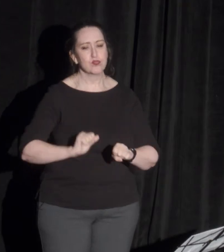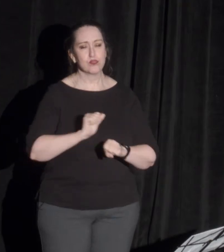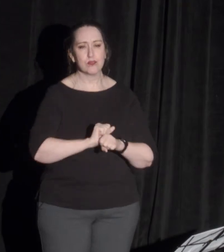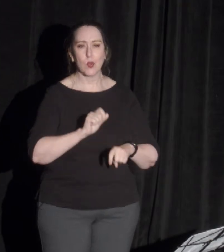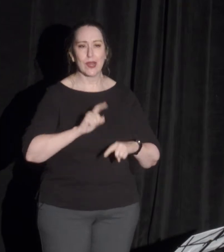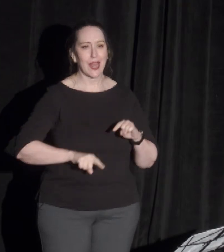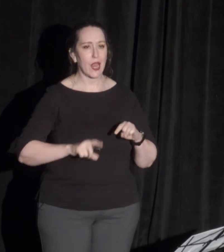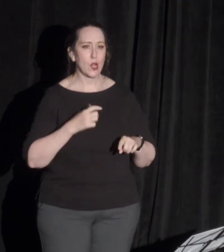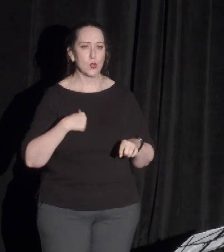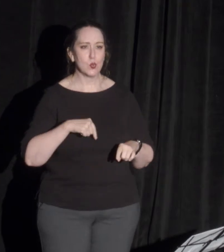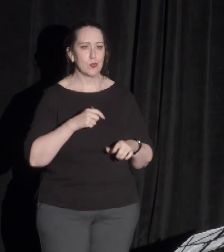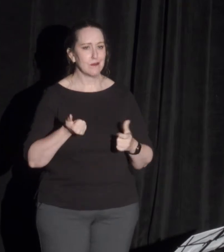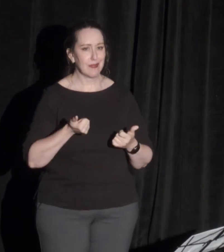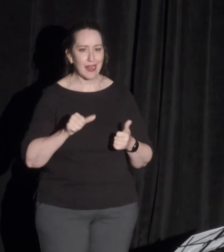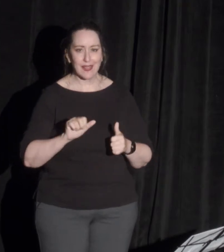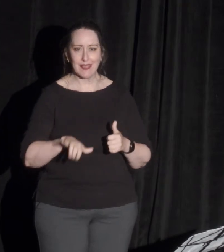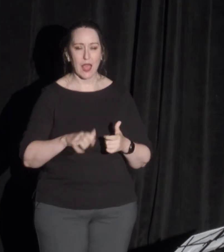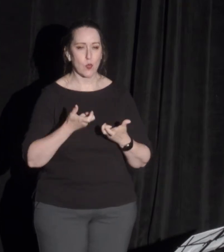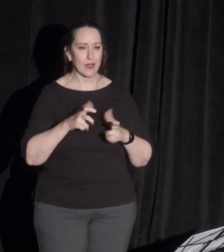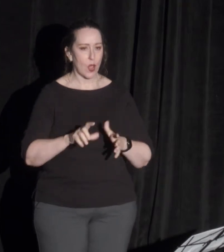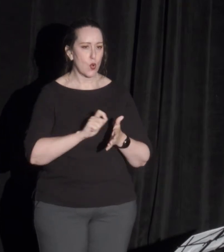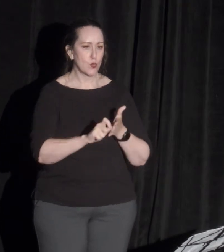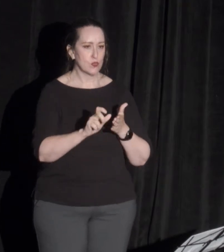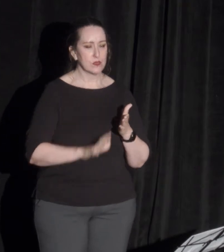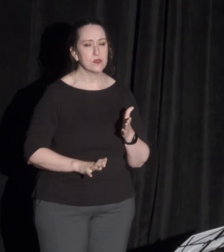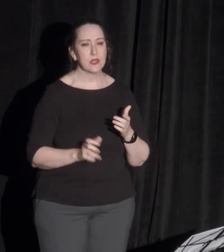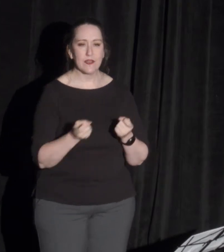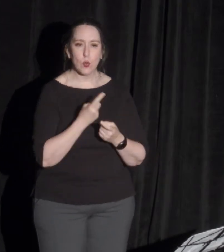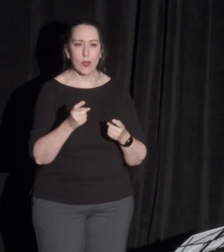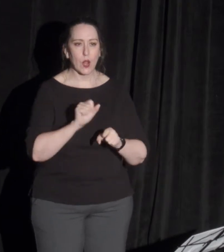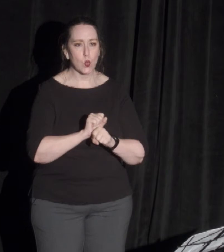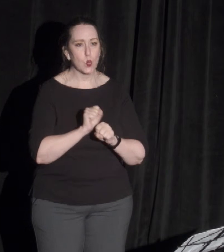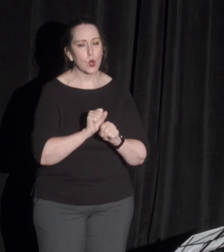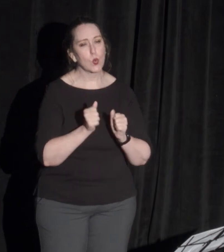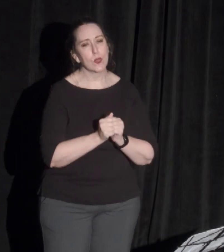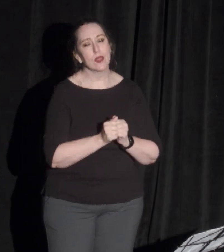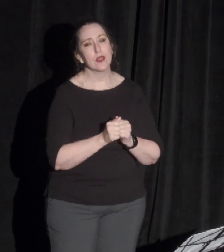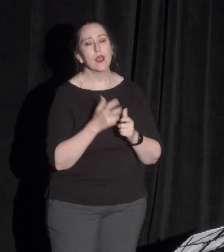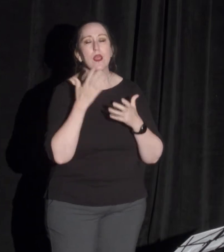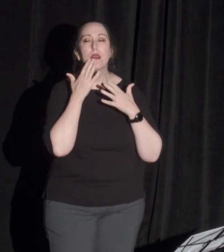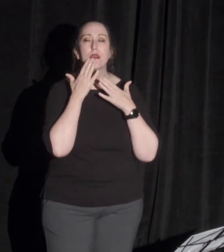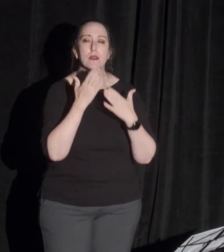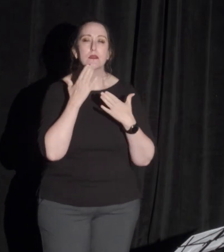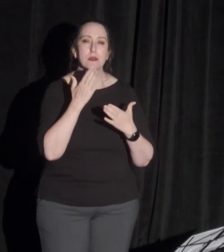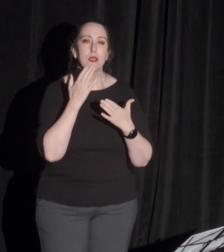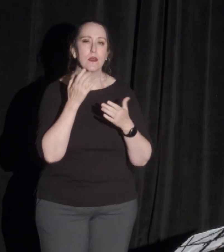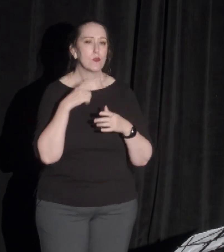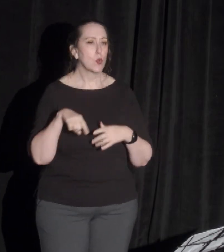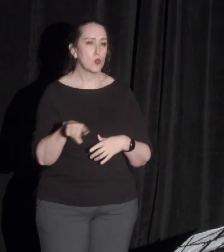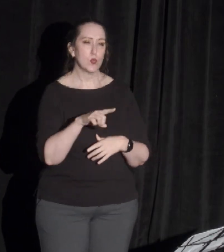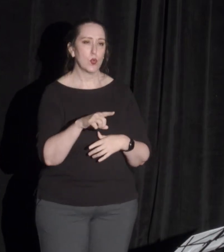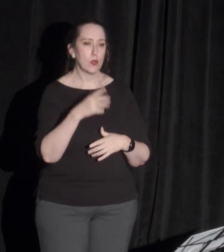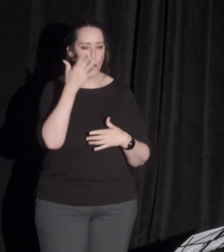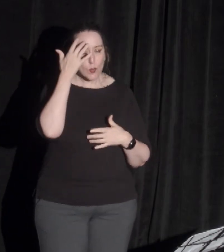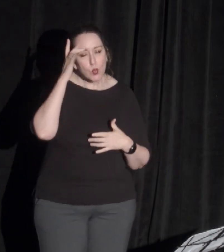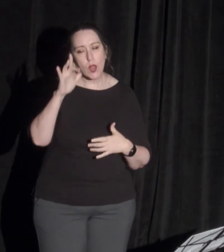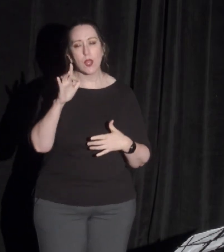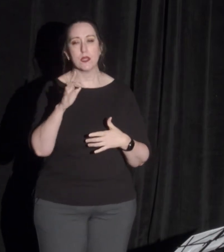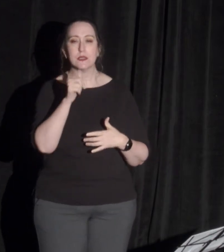any of it without the writers. To everyone I work with, I'm so, so grateful for you, your brilliance, your patience.